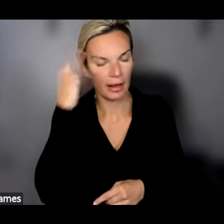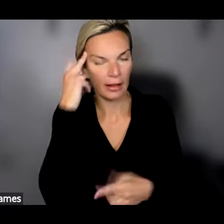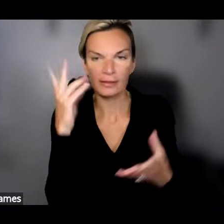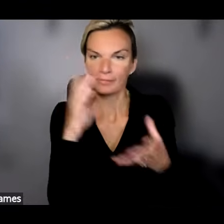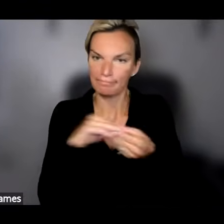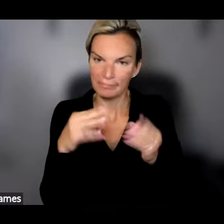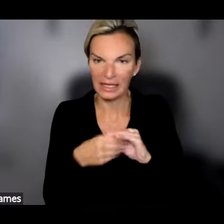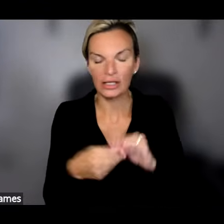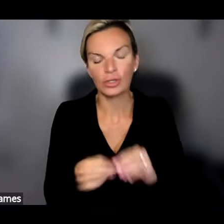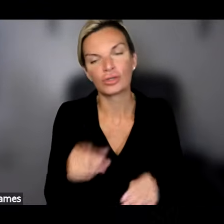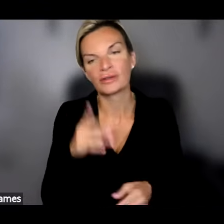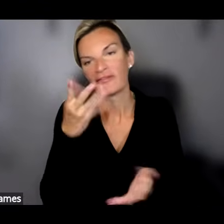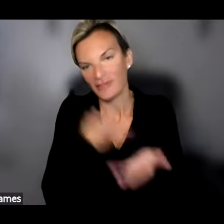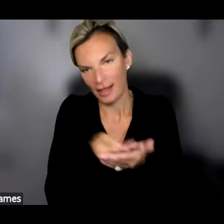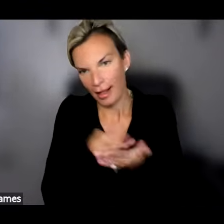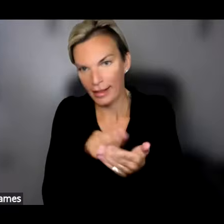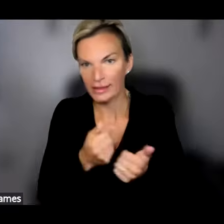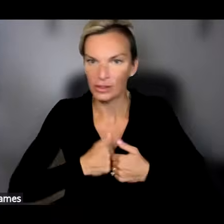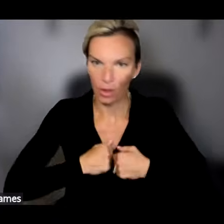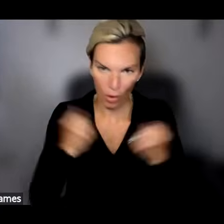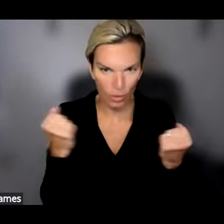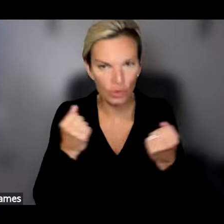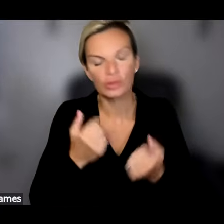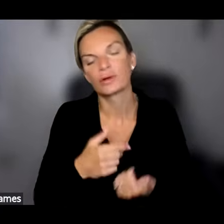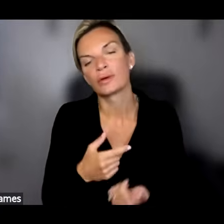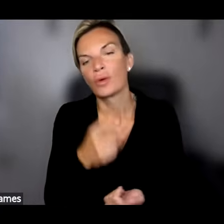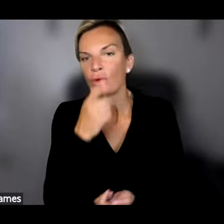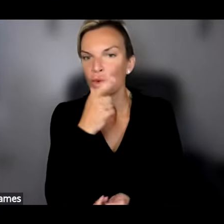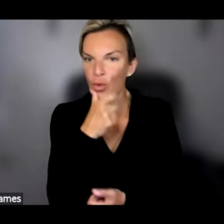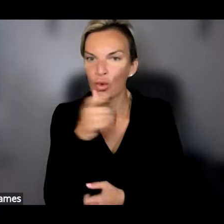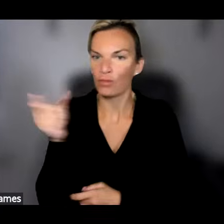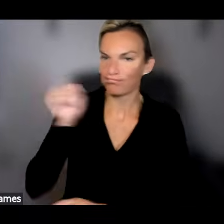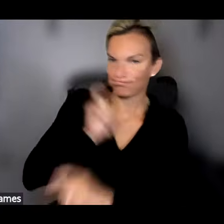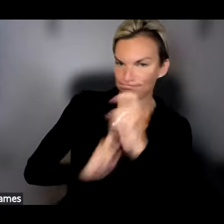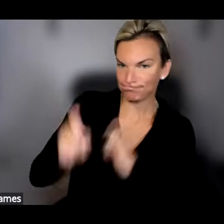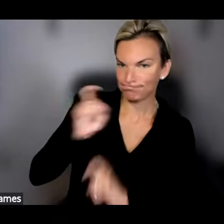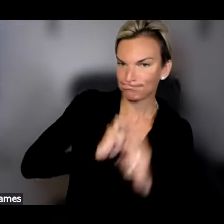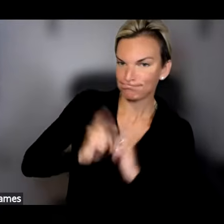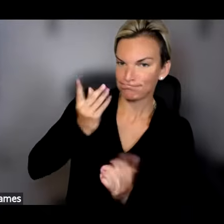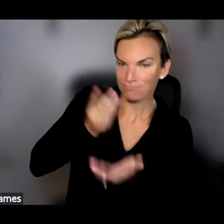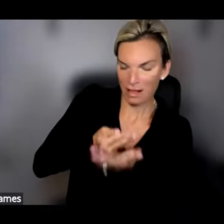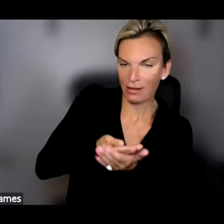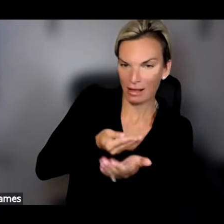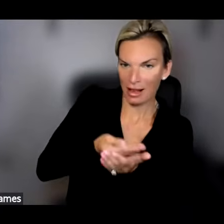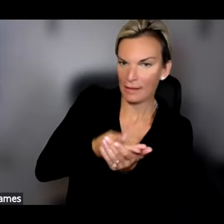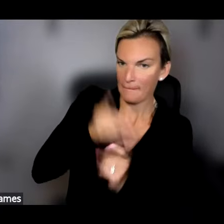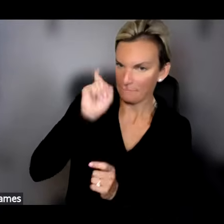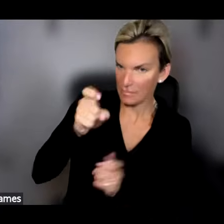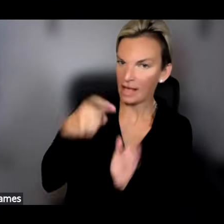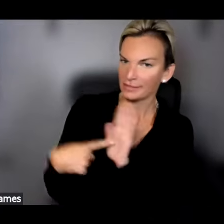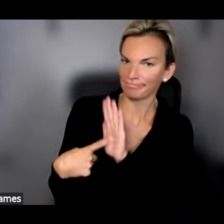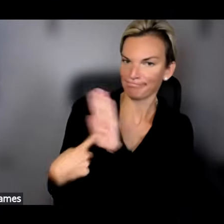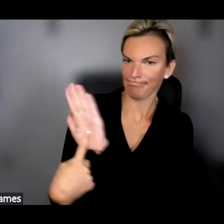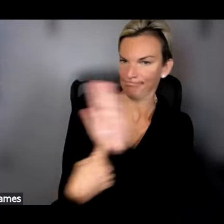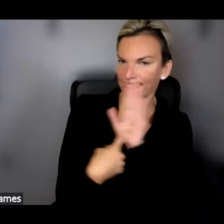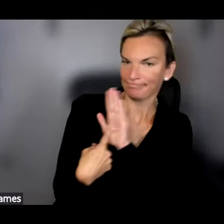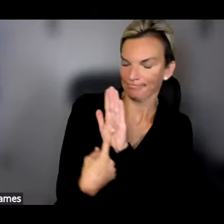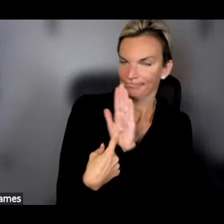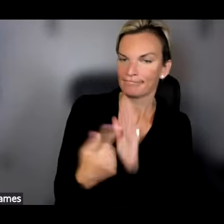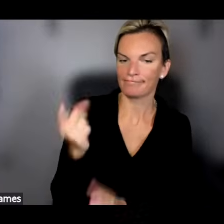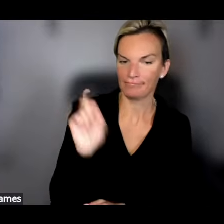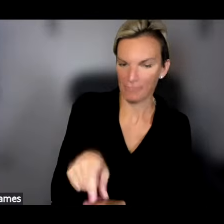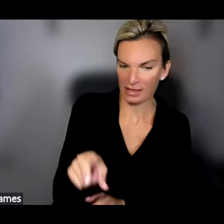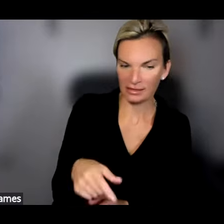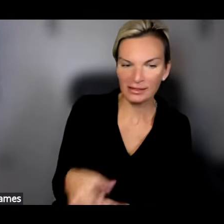finance disclosure, and it restricts who may make campaign contributions. The two operative subjects, political communications and